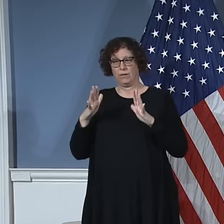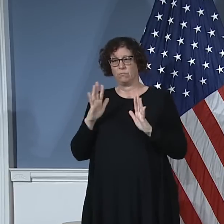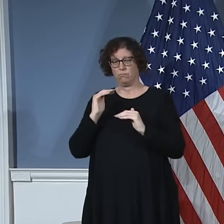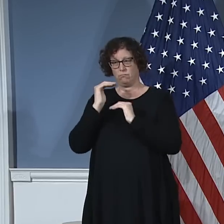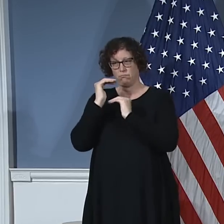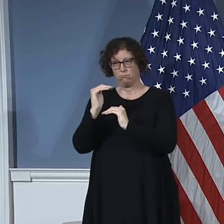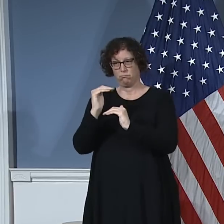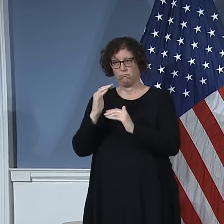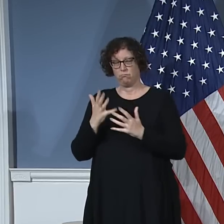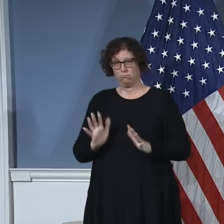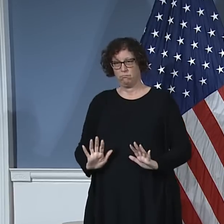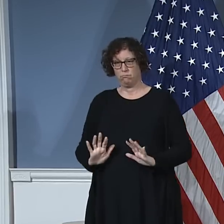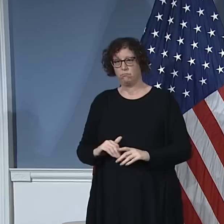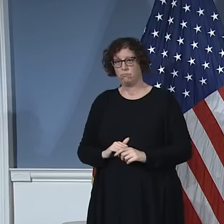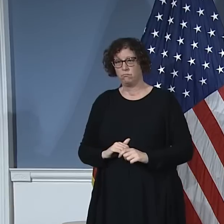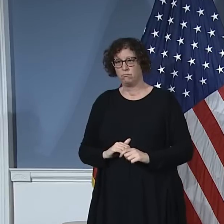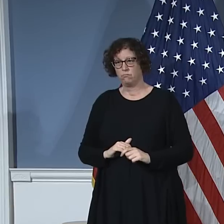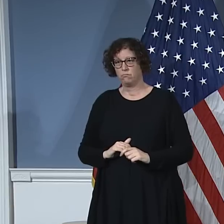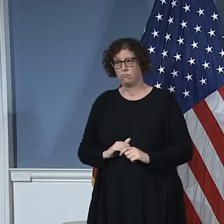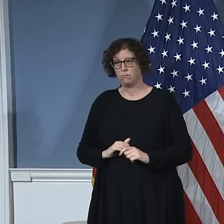it's fair to everyone else.